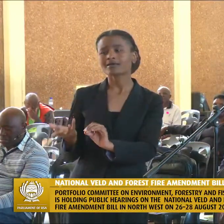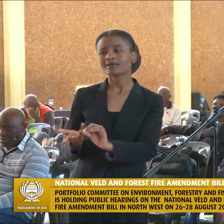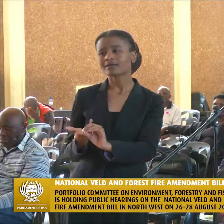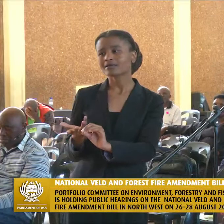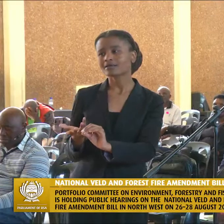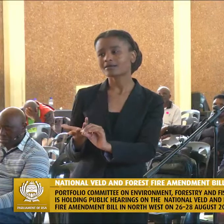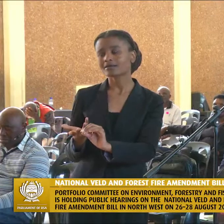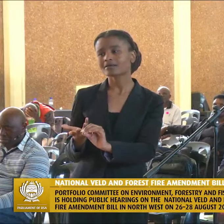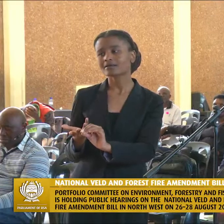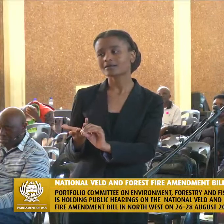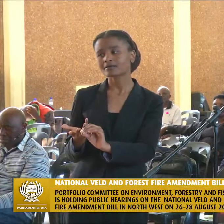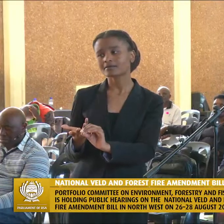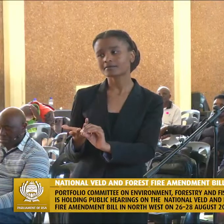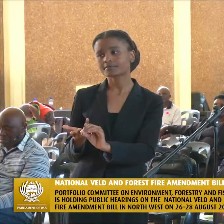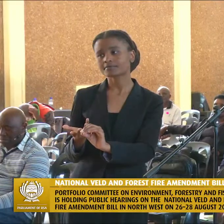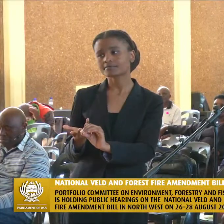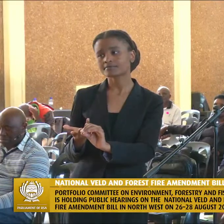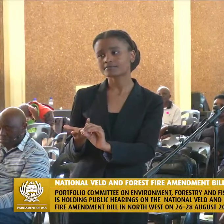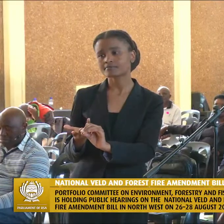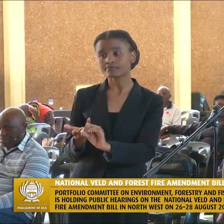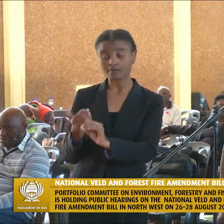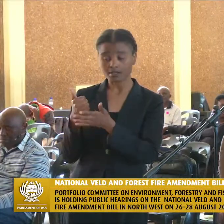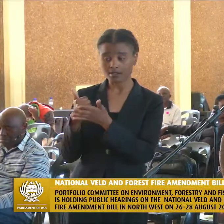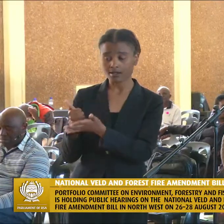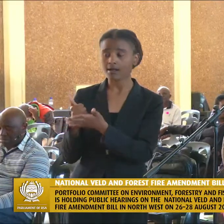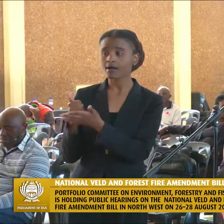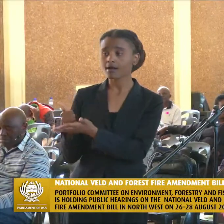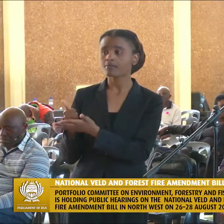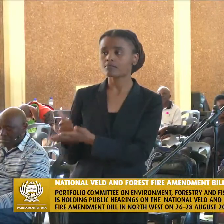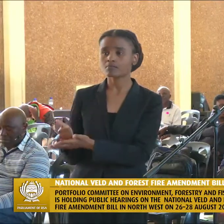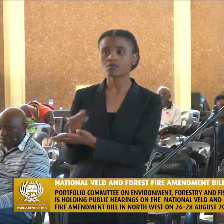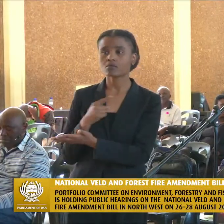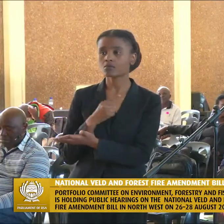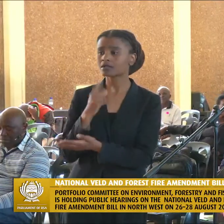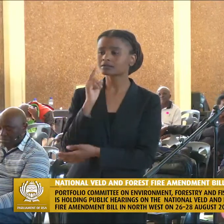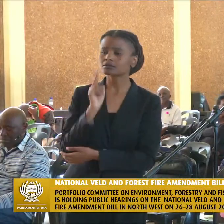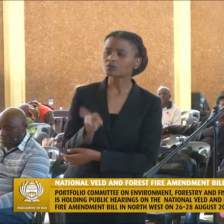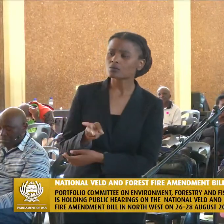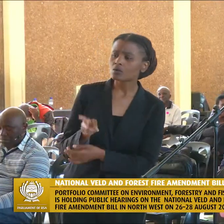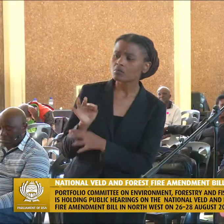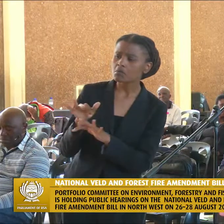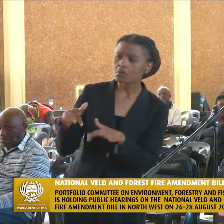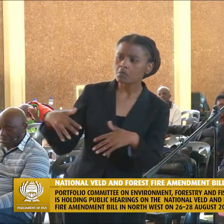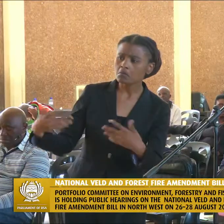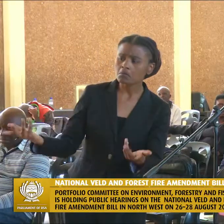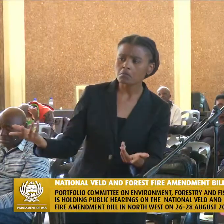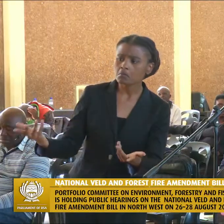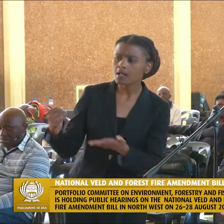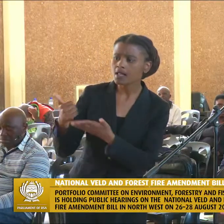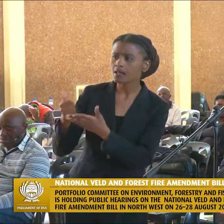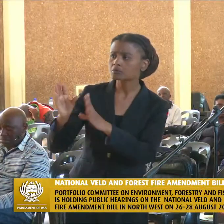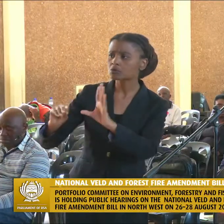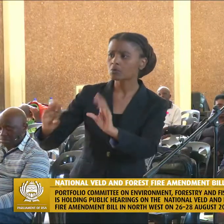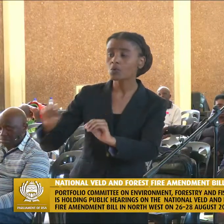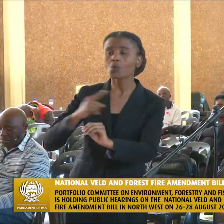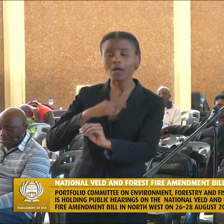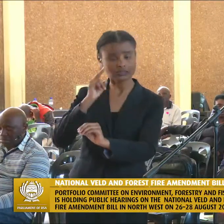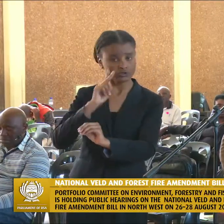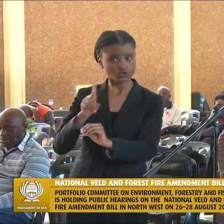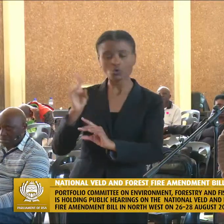we are requesting that at least you can try to assist because there is no one who is assisting as the livestock is within that fire